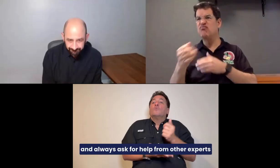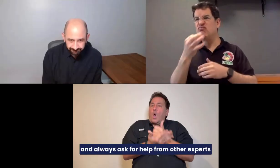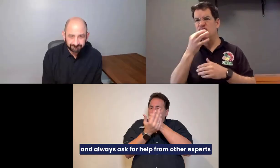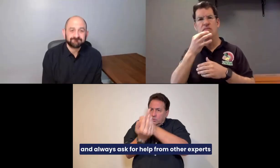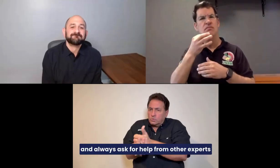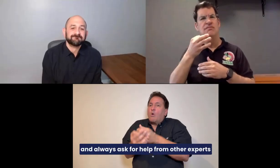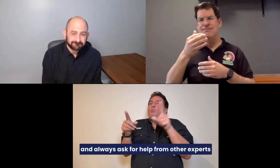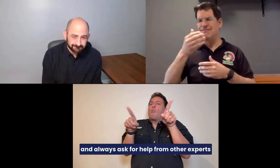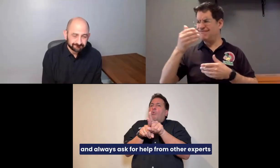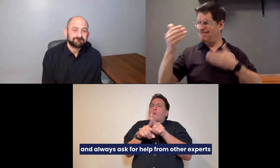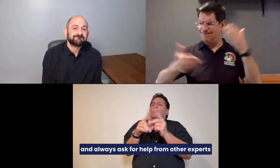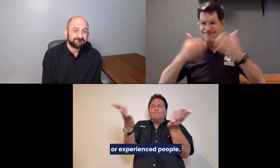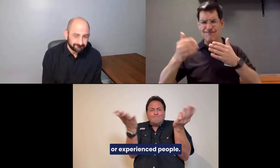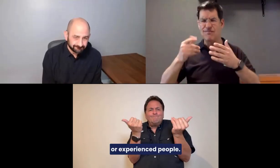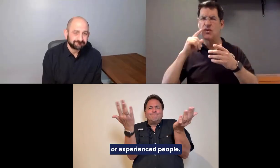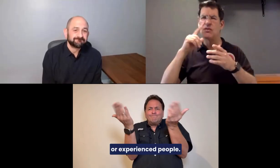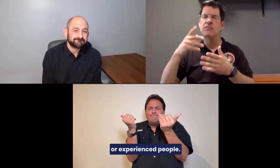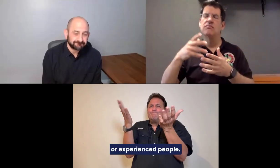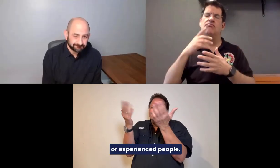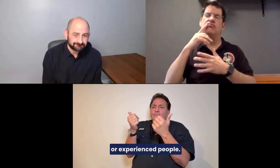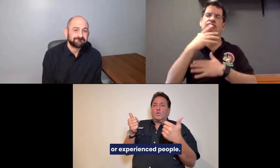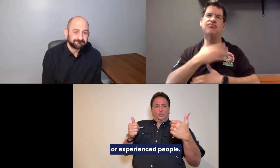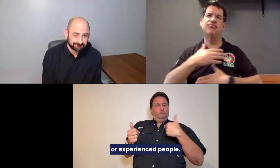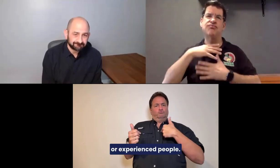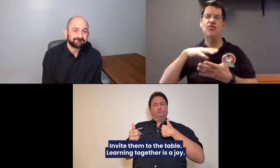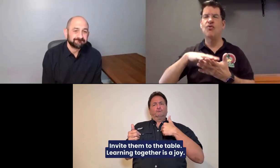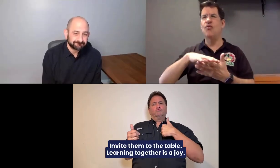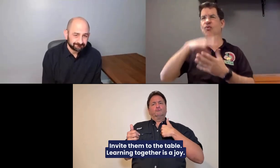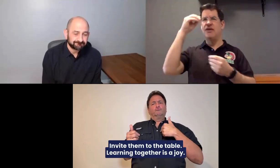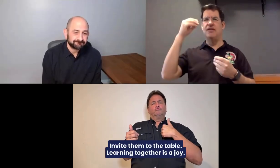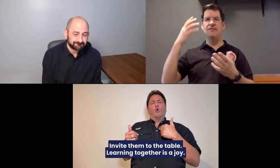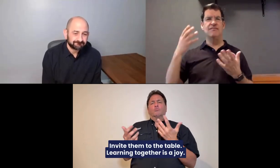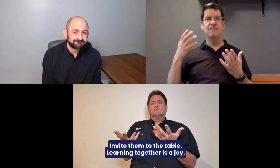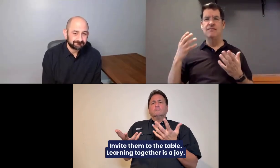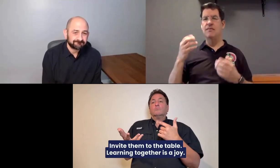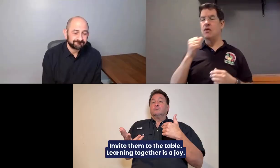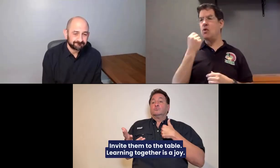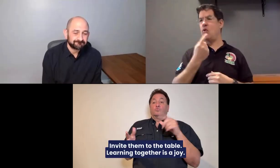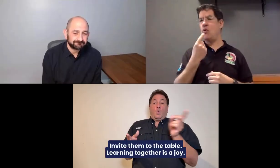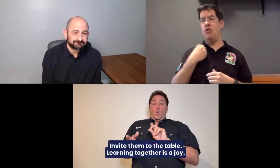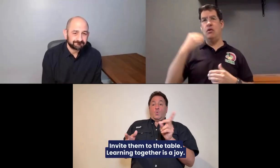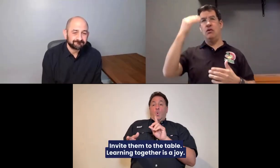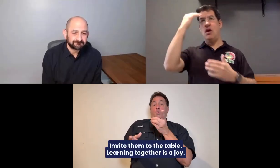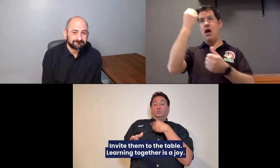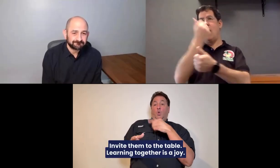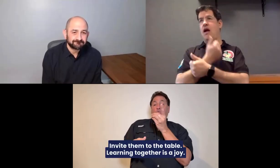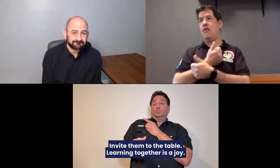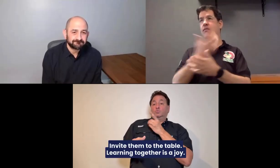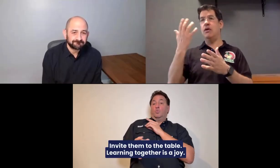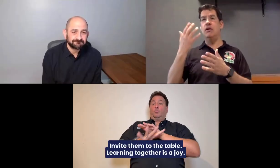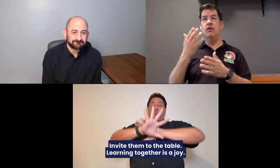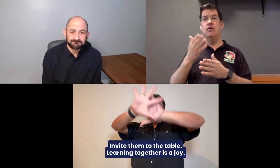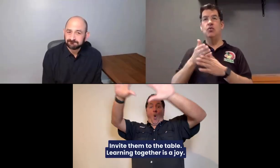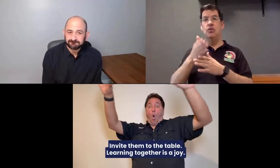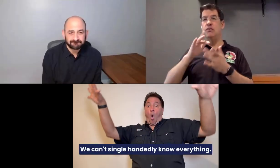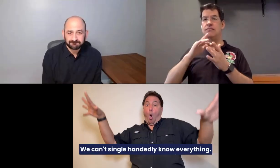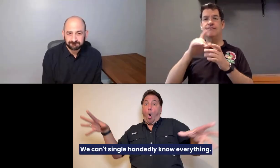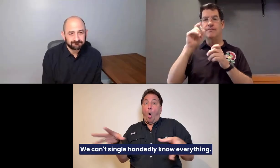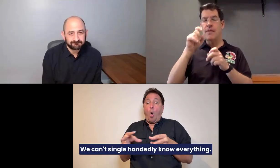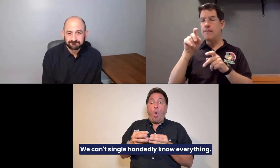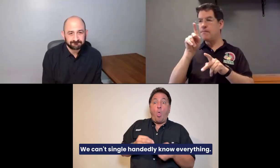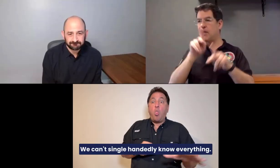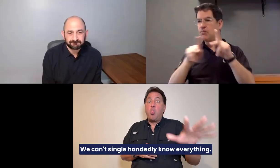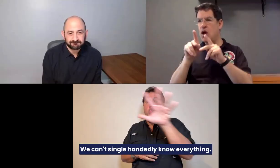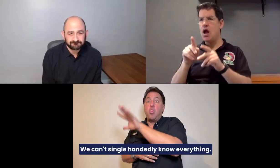from other experts or experienced people. Invite them to the table. Learning together is a joy. We